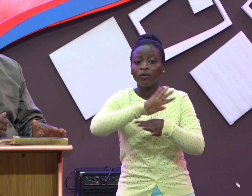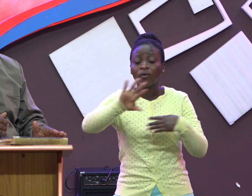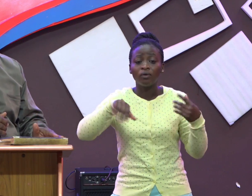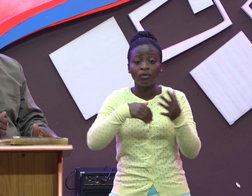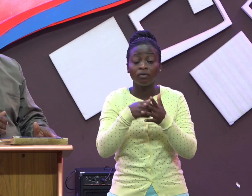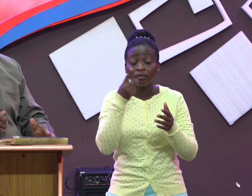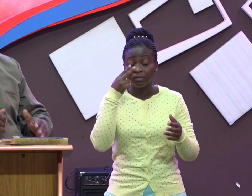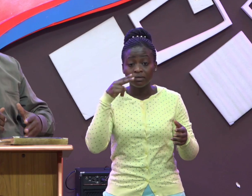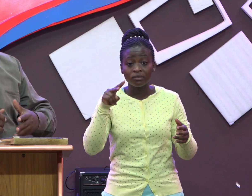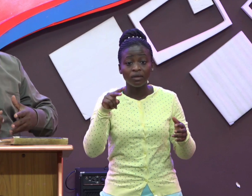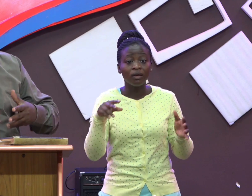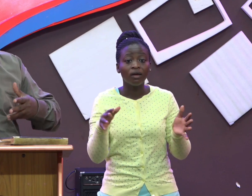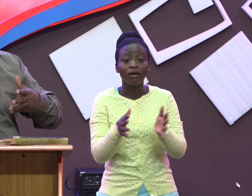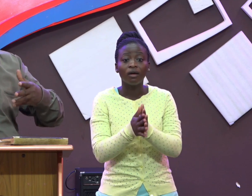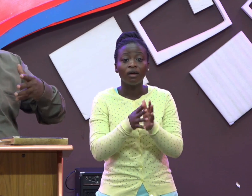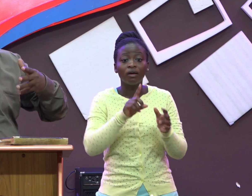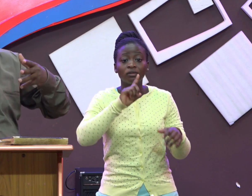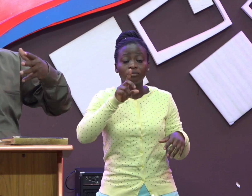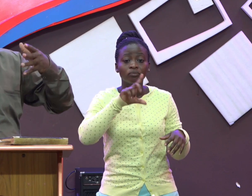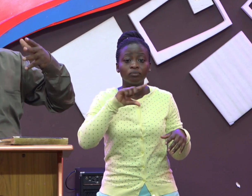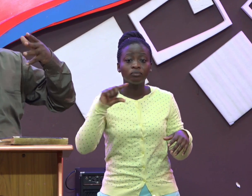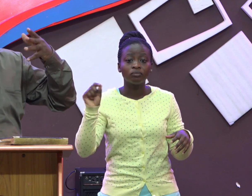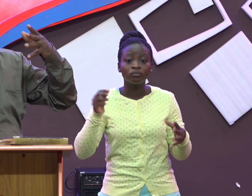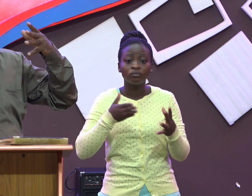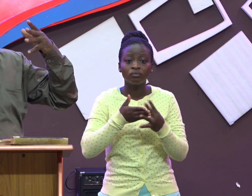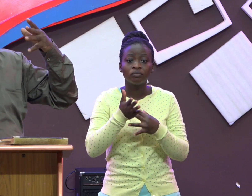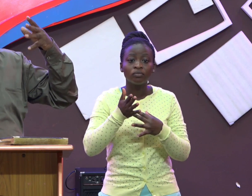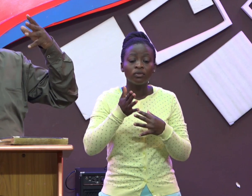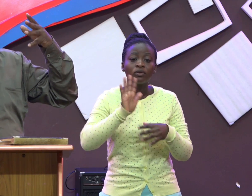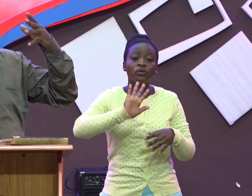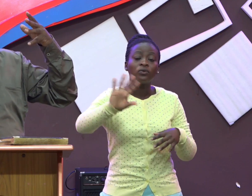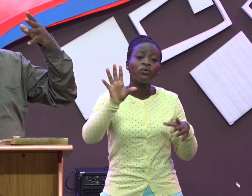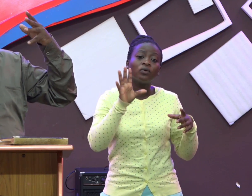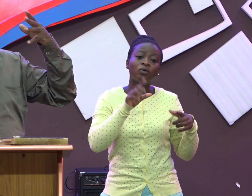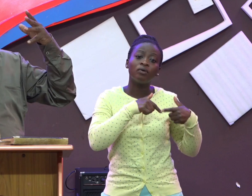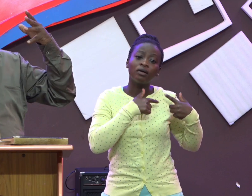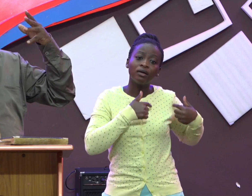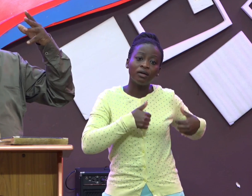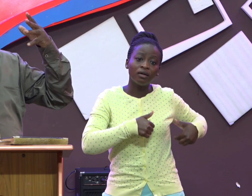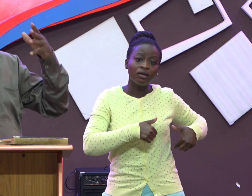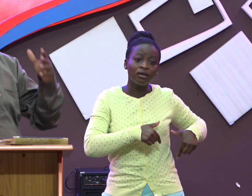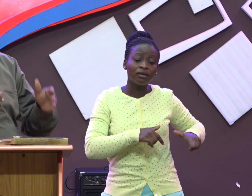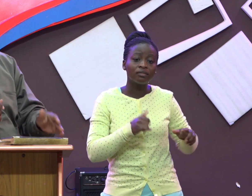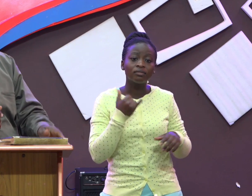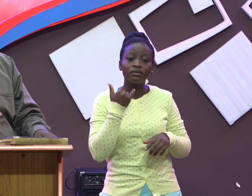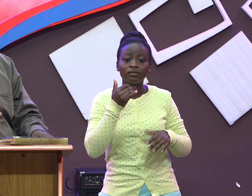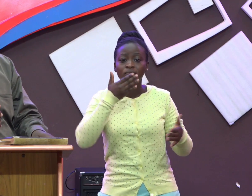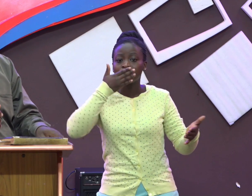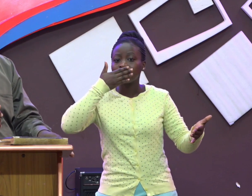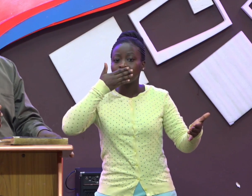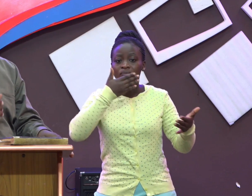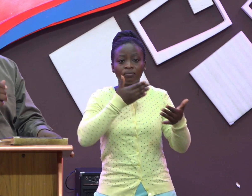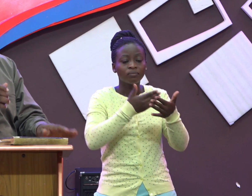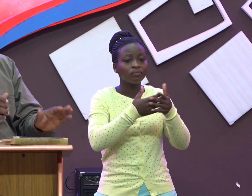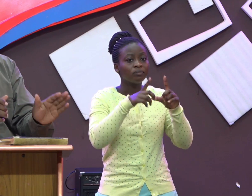you see and in what you go through, when out of your heart comes a sweet aroma